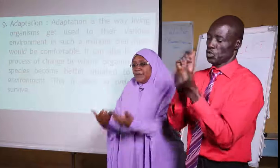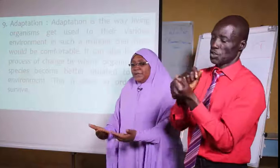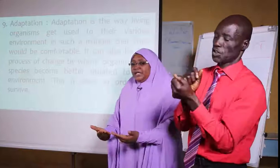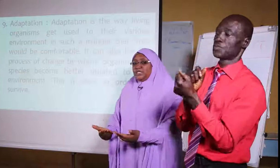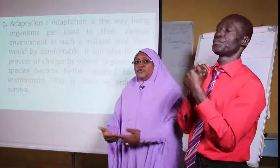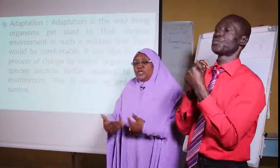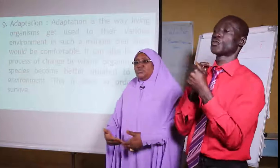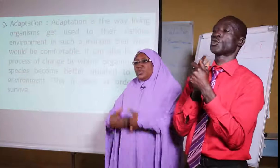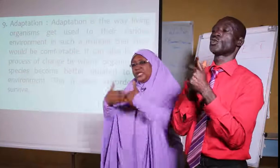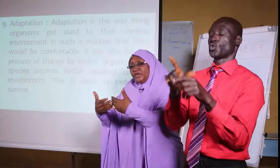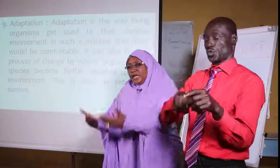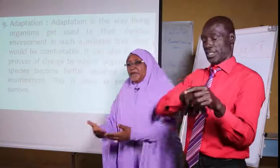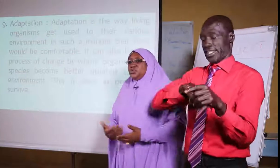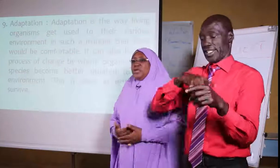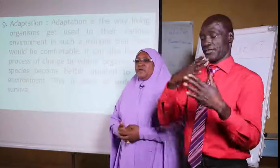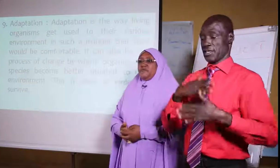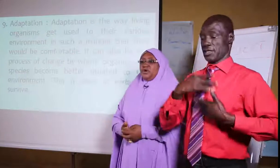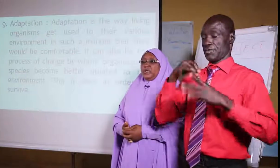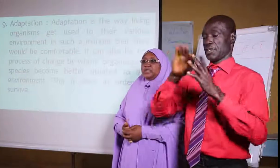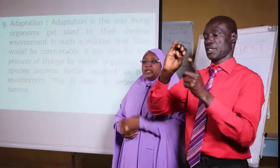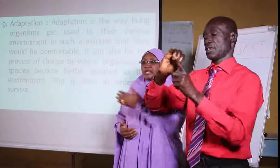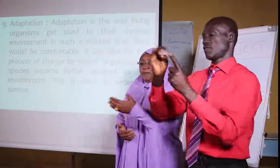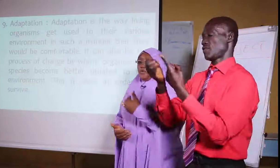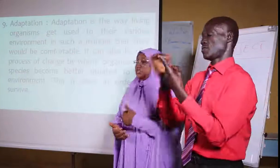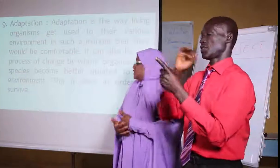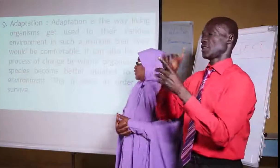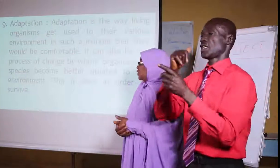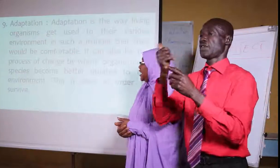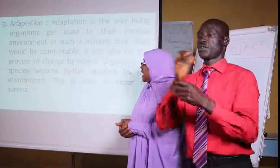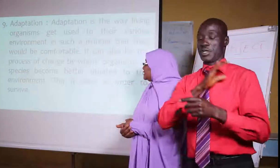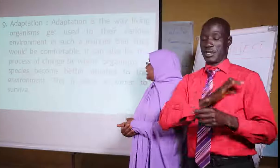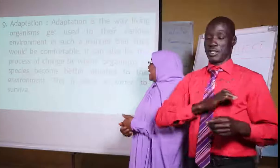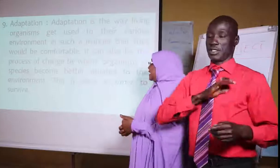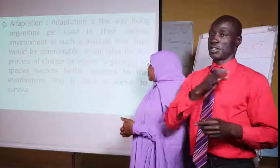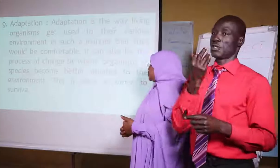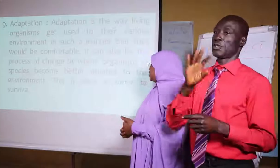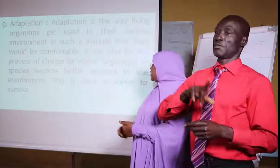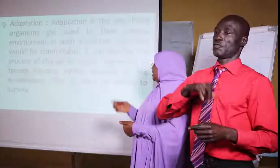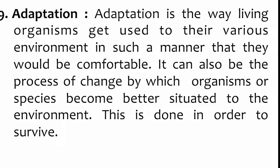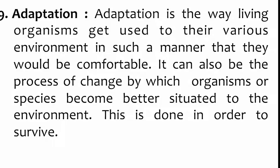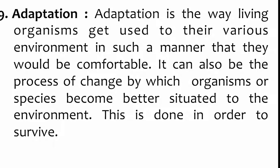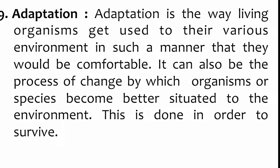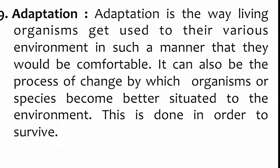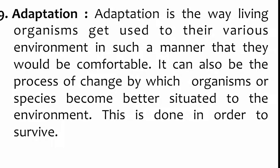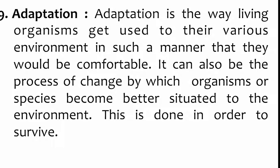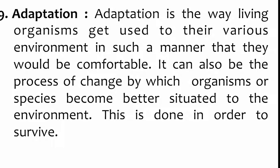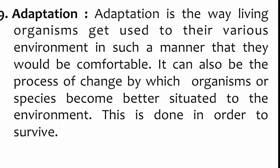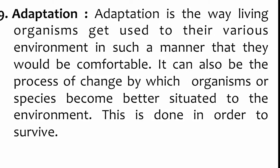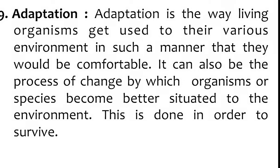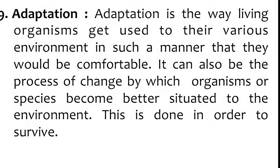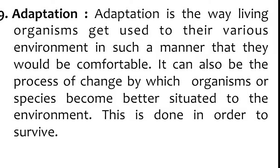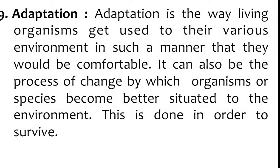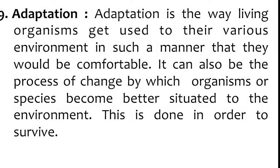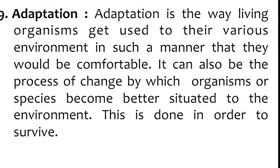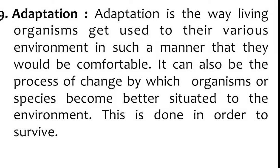their capability for them to live in that particular environment, that process is known as adaptation. It can also be